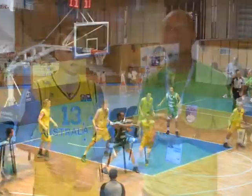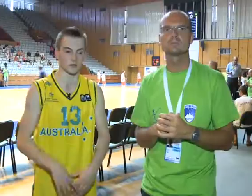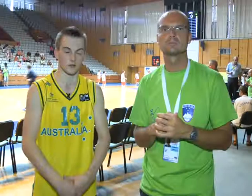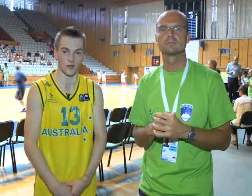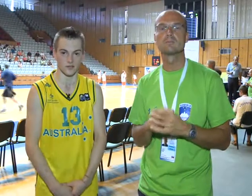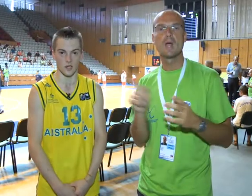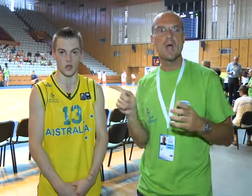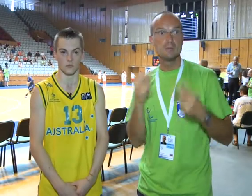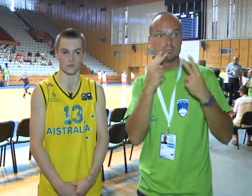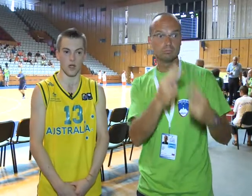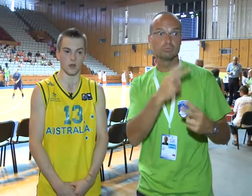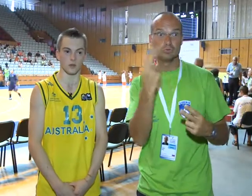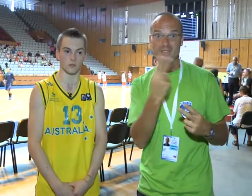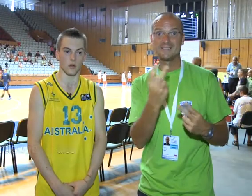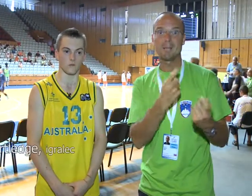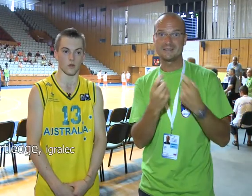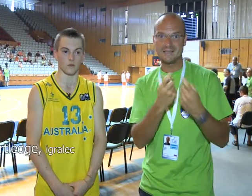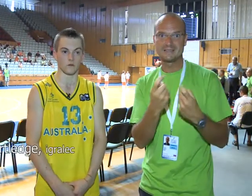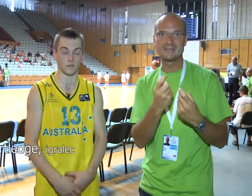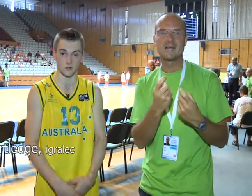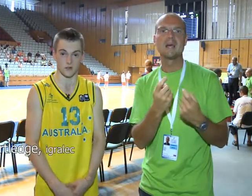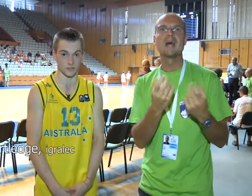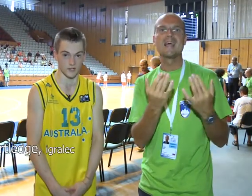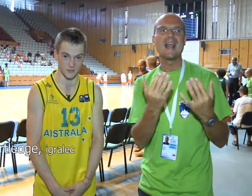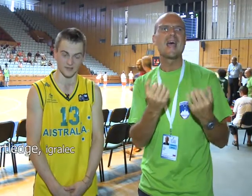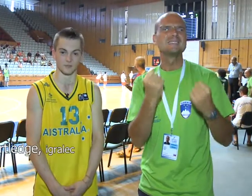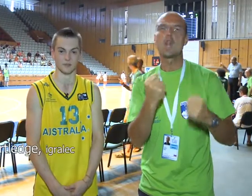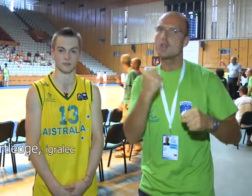The Slovenian team, they play very physical, fast-paced basketball.